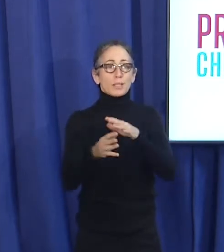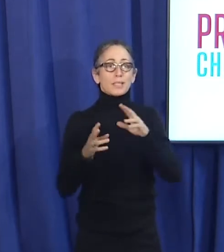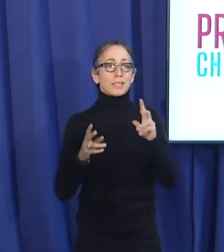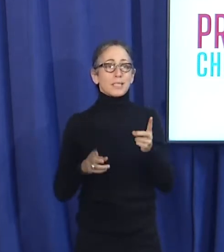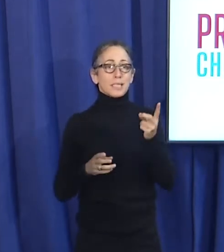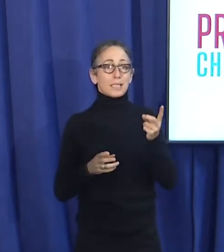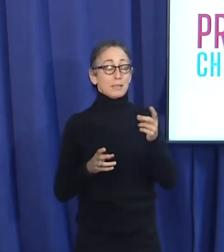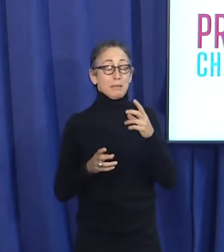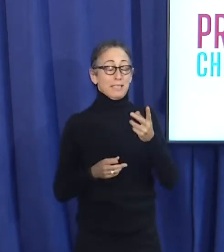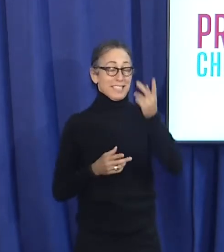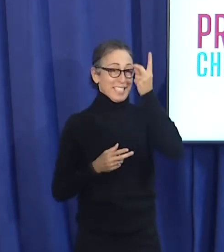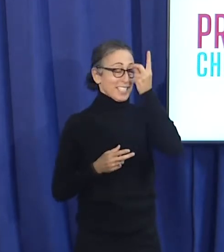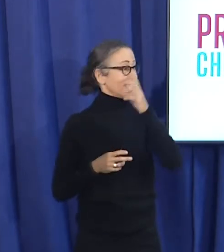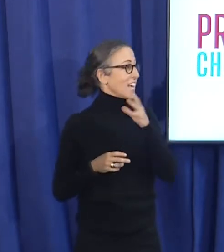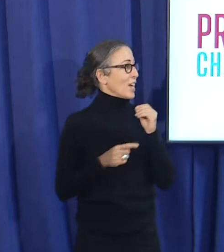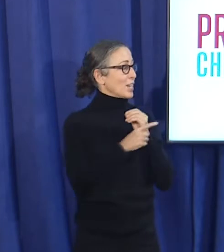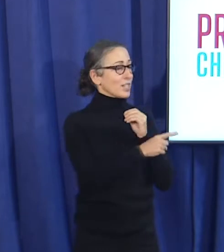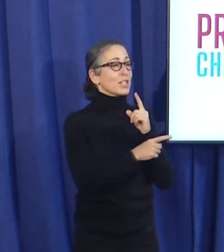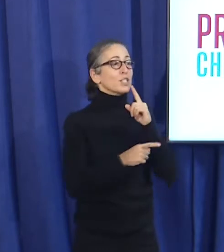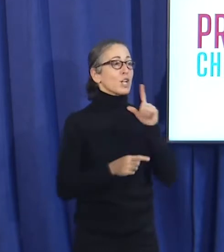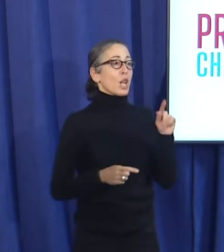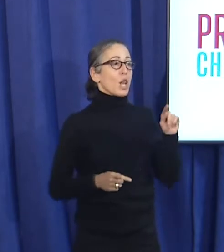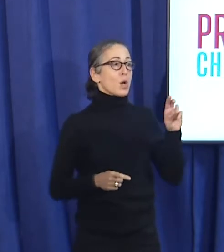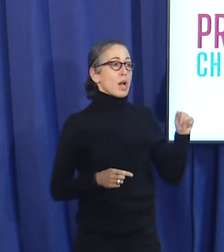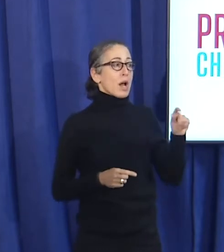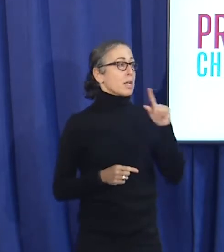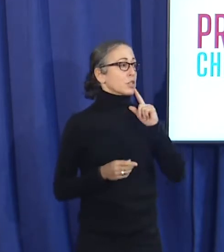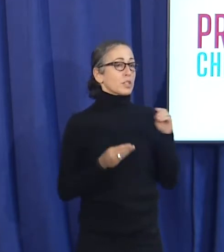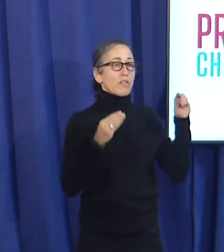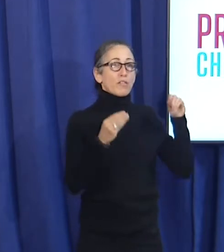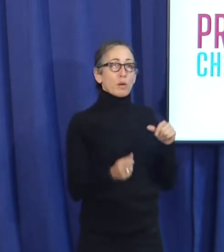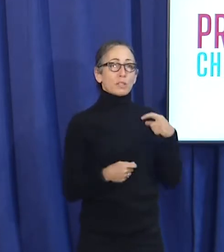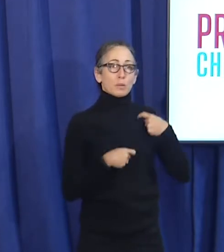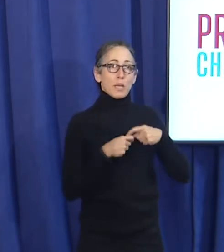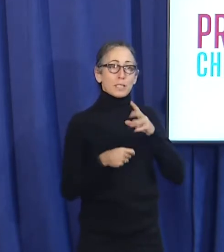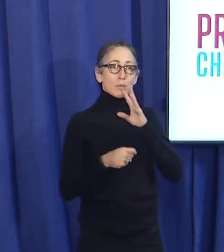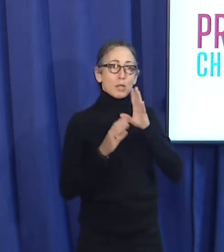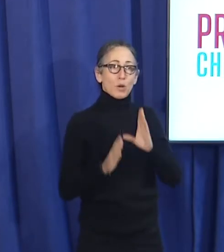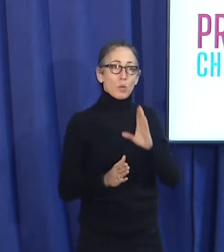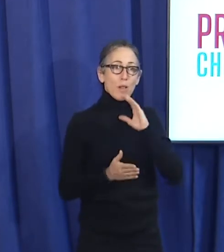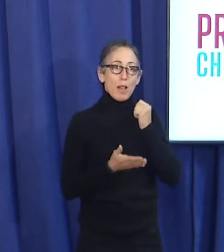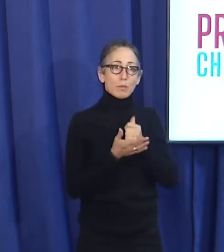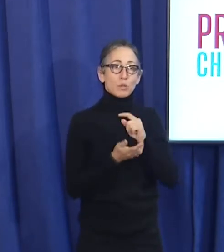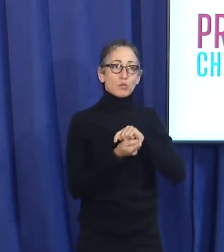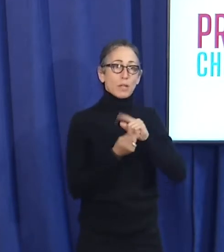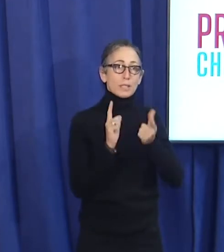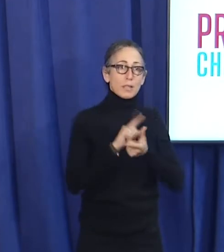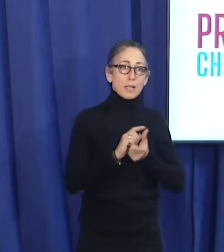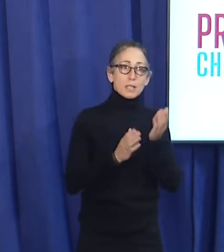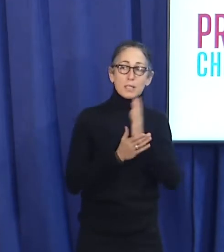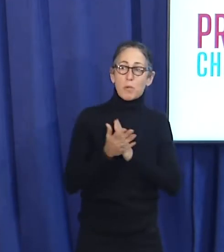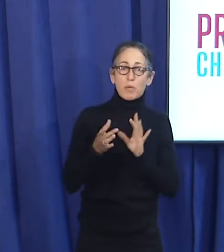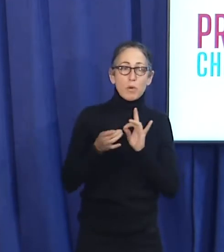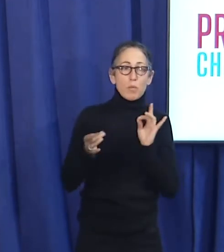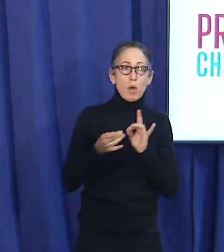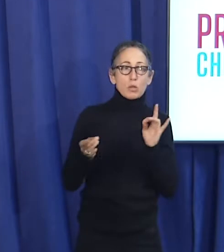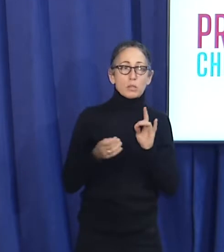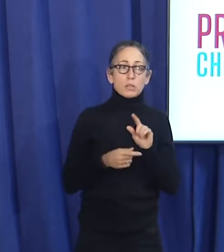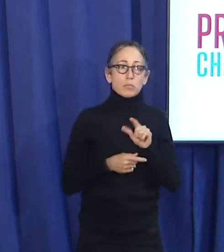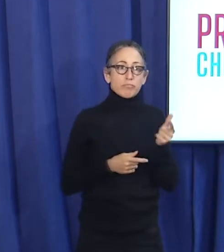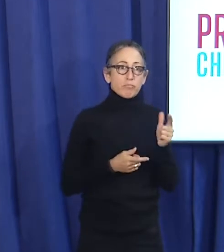medical directors who conveniently is also a fluent Spanish speaker and is going to help translate some of the remarks into Spanish.